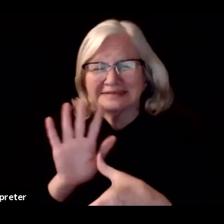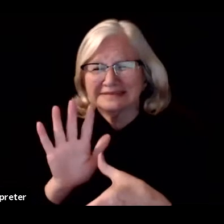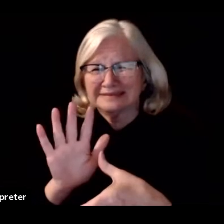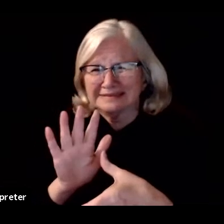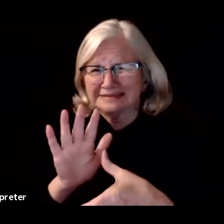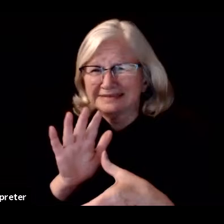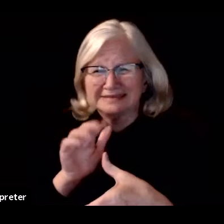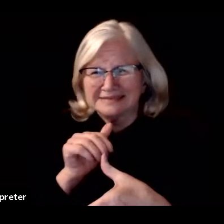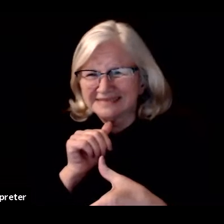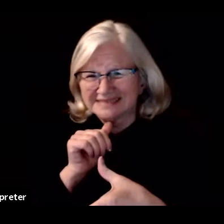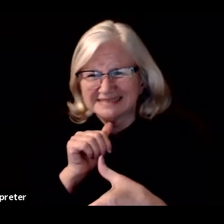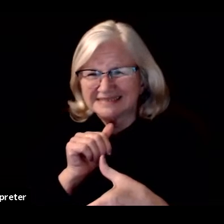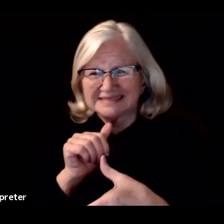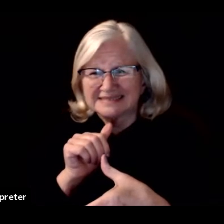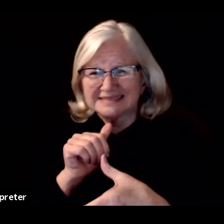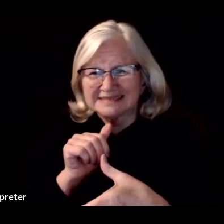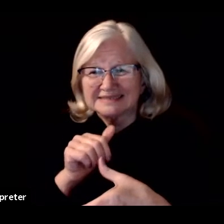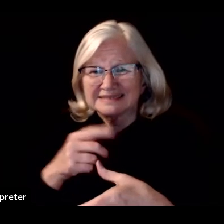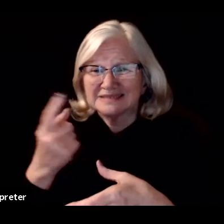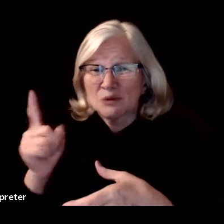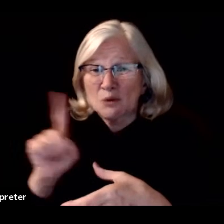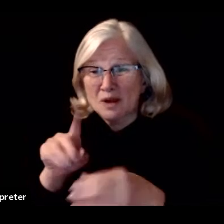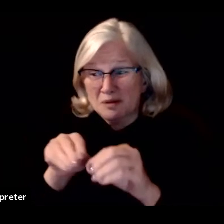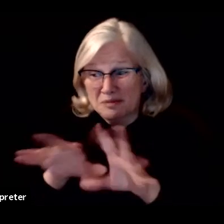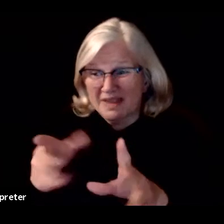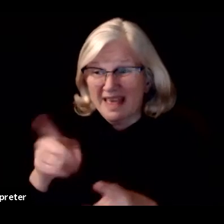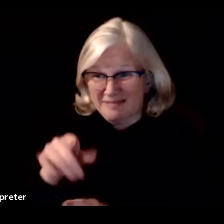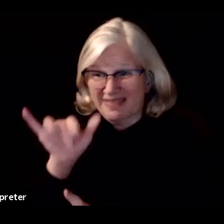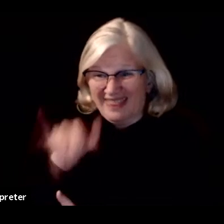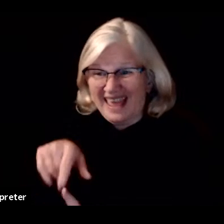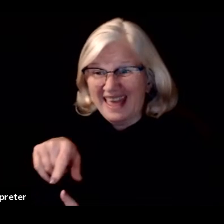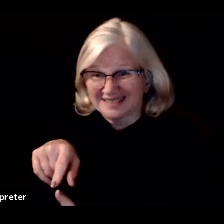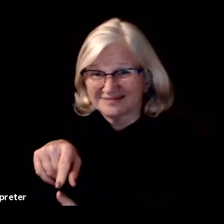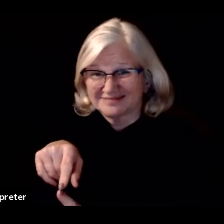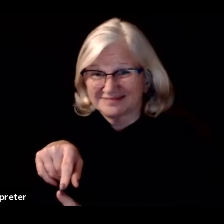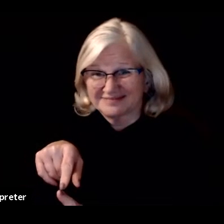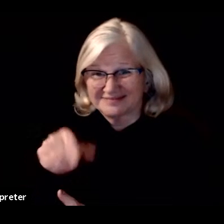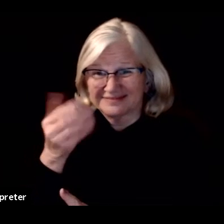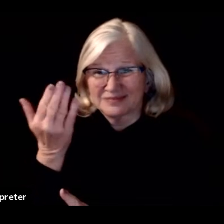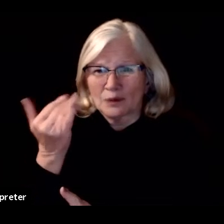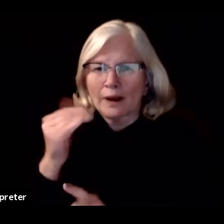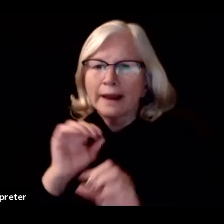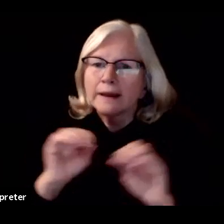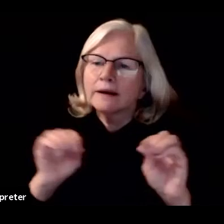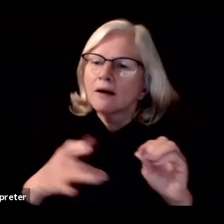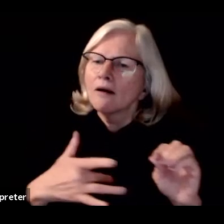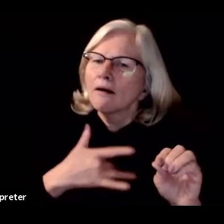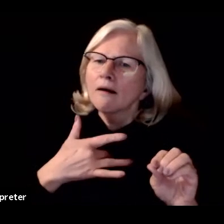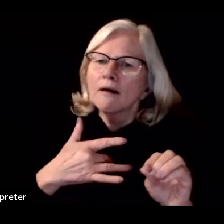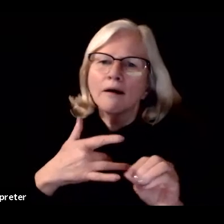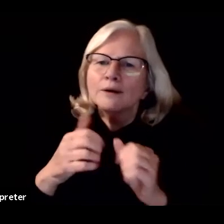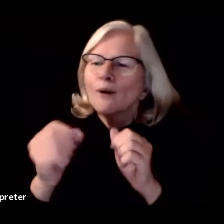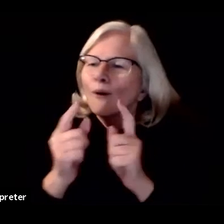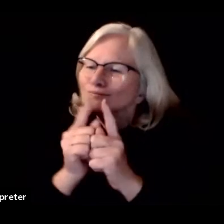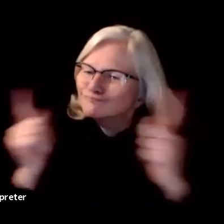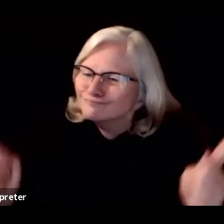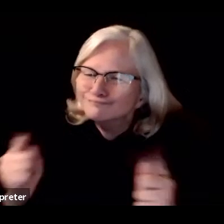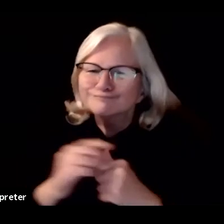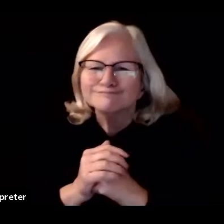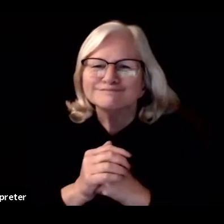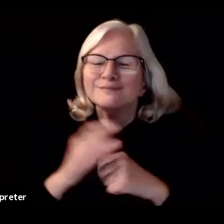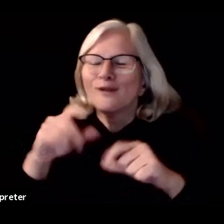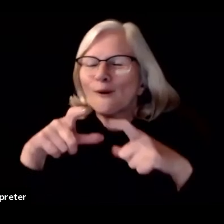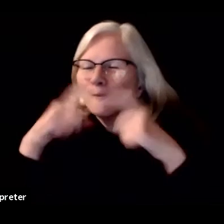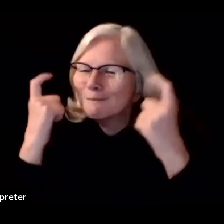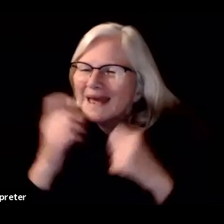are not needed in that setting. But the fact is that gathering in a group of people is risky right now. You can certainly help